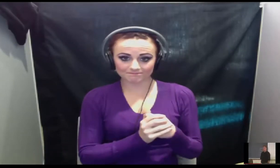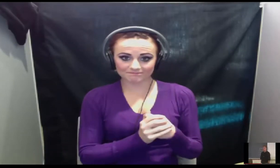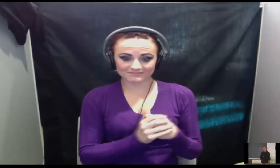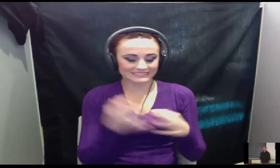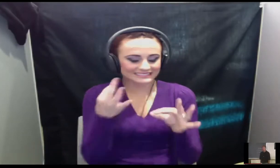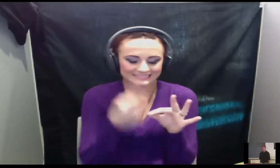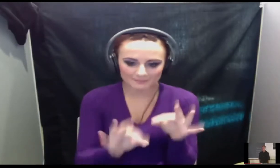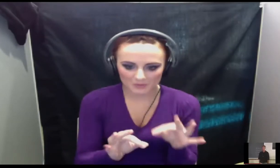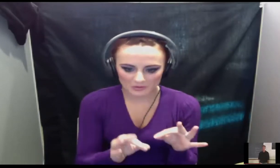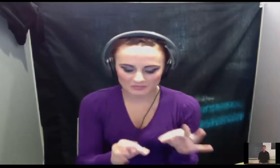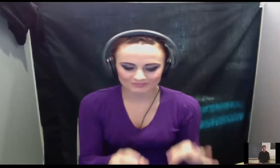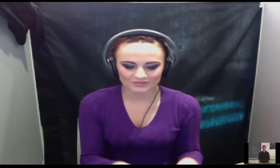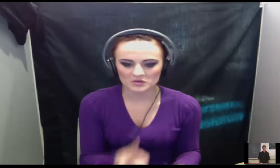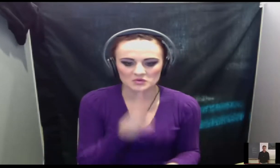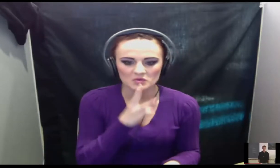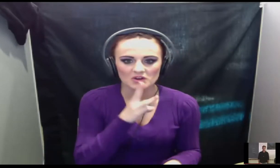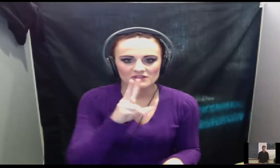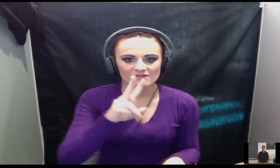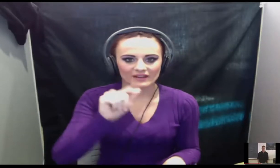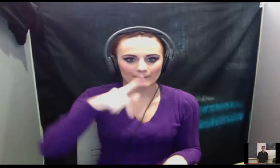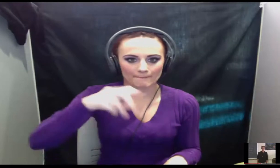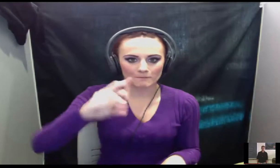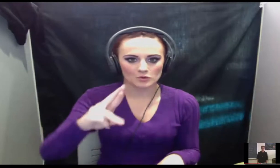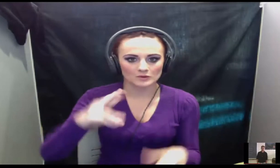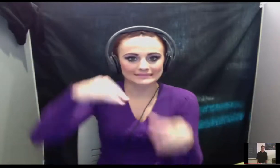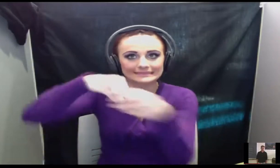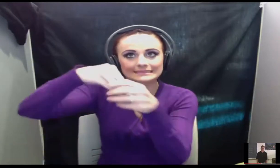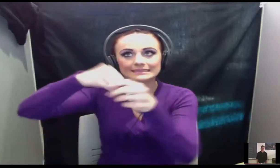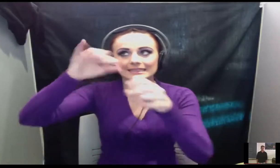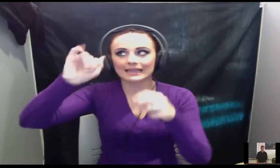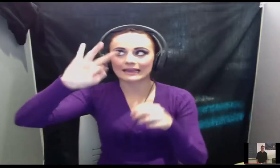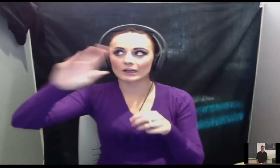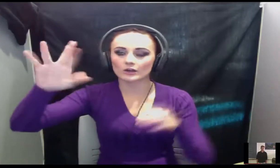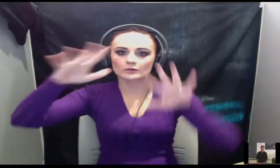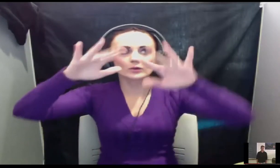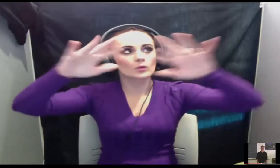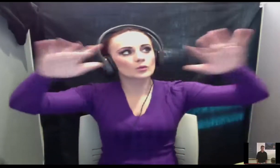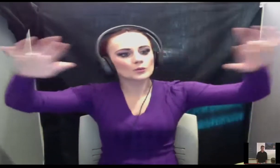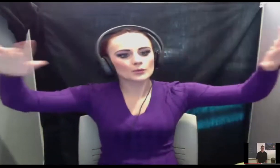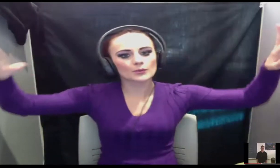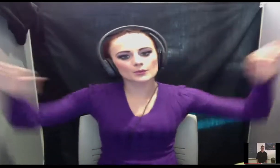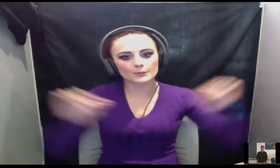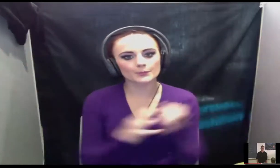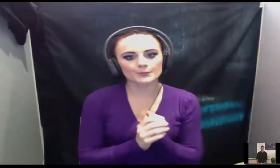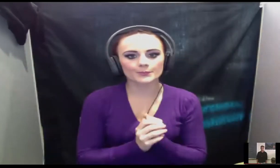in the atmosphere or water vapor in the air. That's humidity.